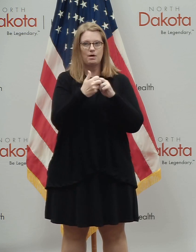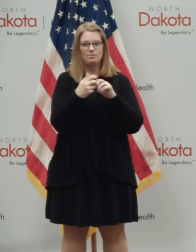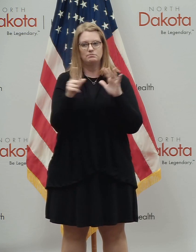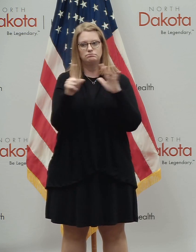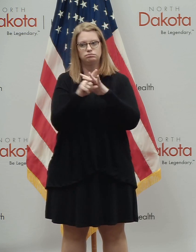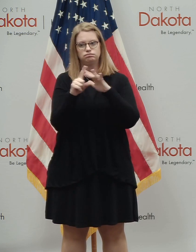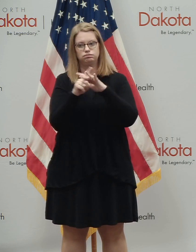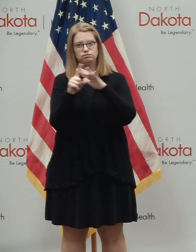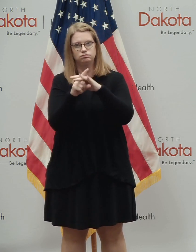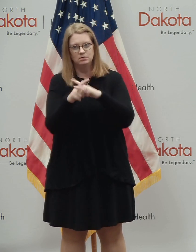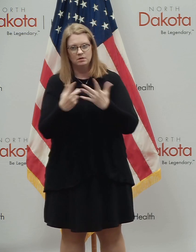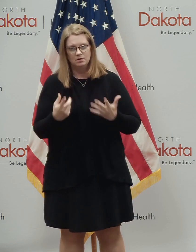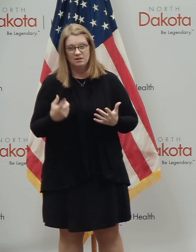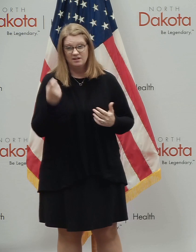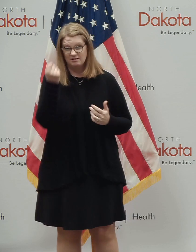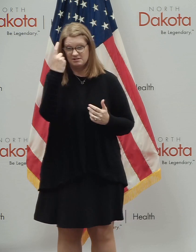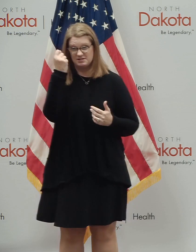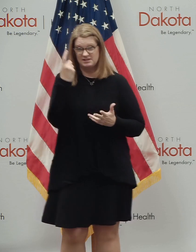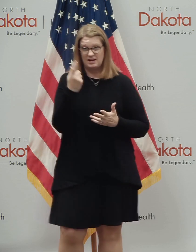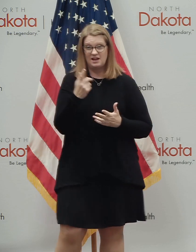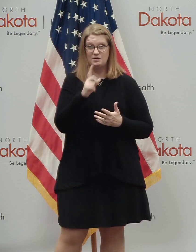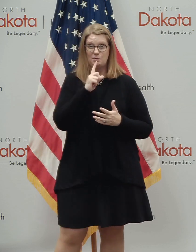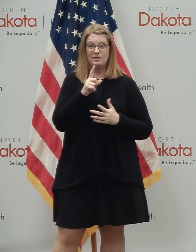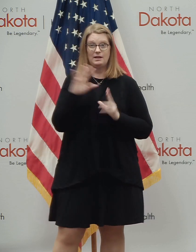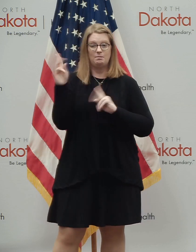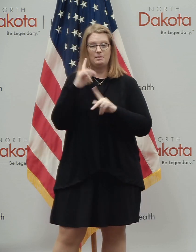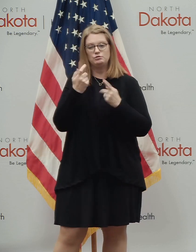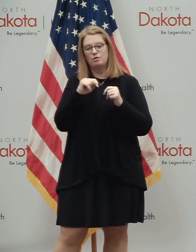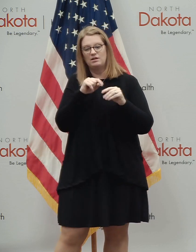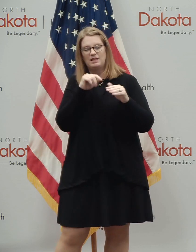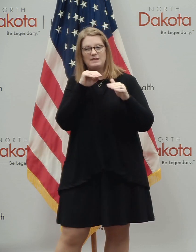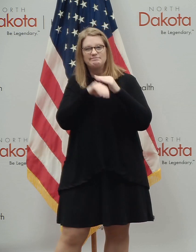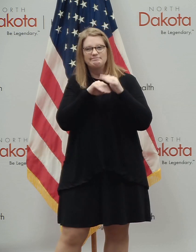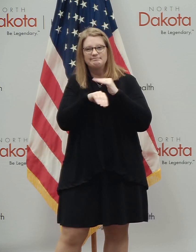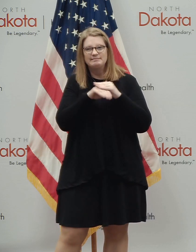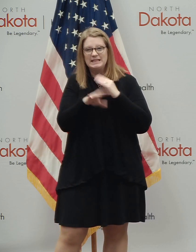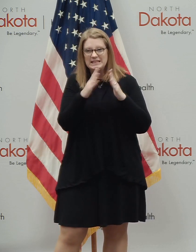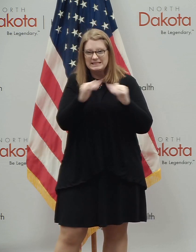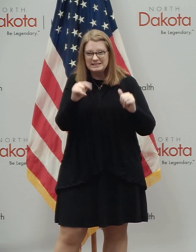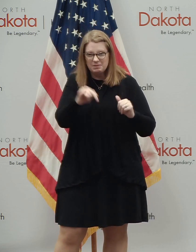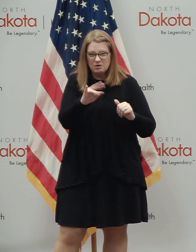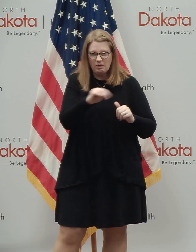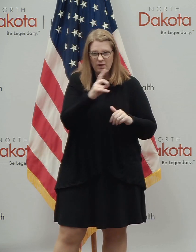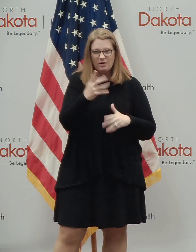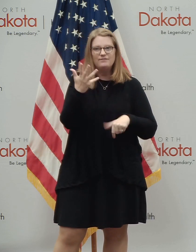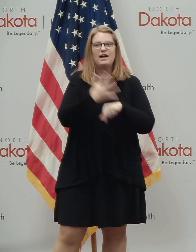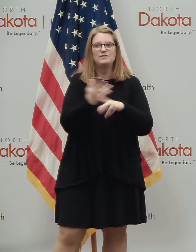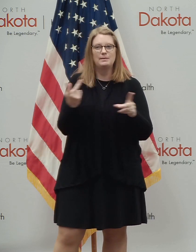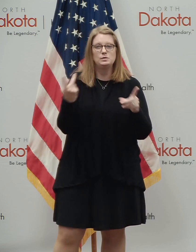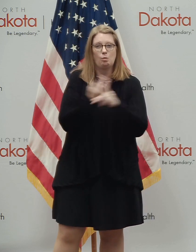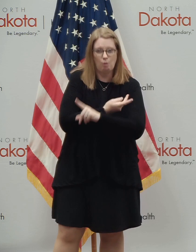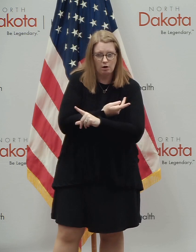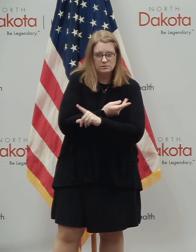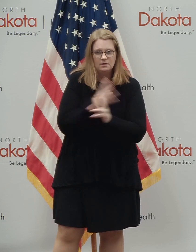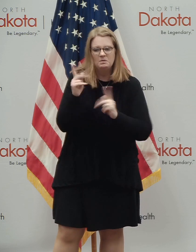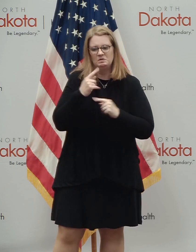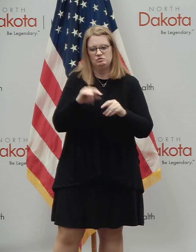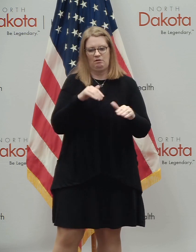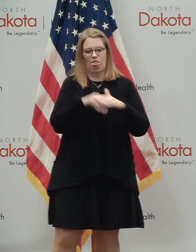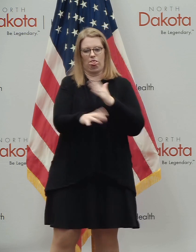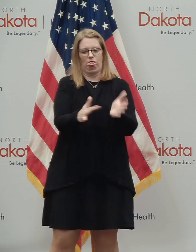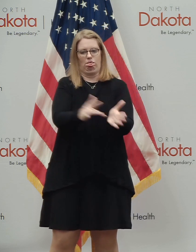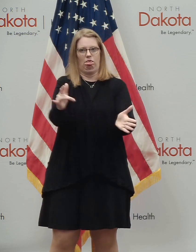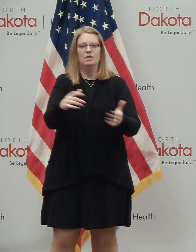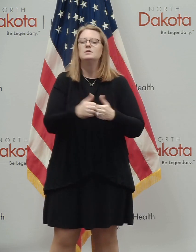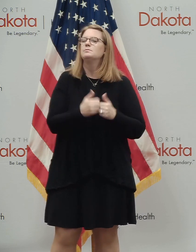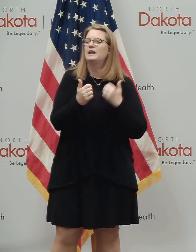we had over a 5-fold increase in attacks against the state of North Dakota. But if everyone does their part, and that is every teacher,